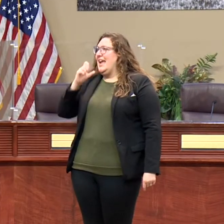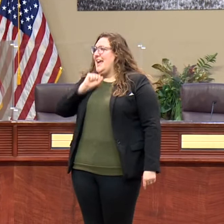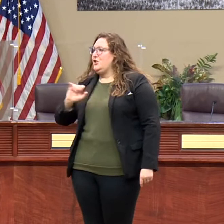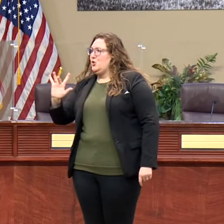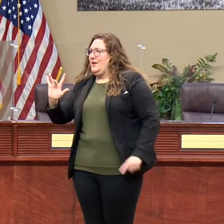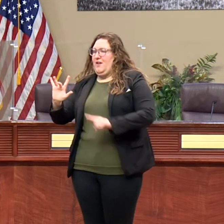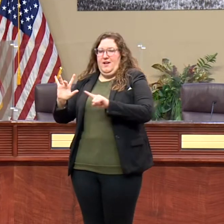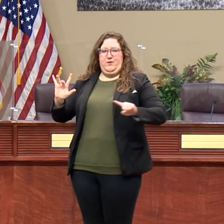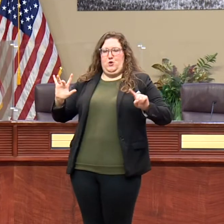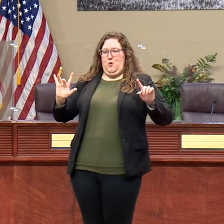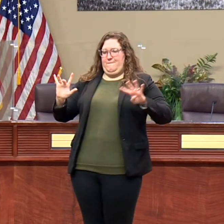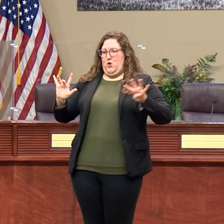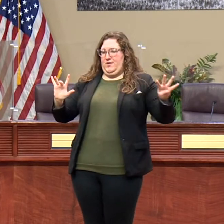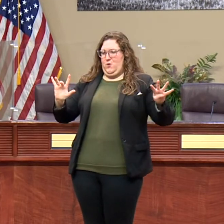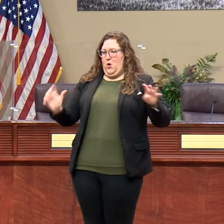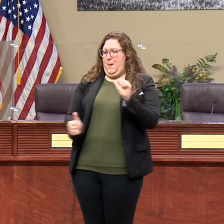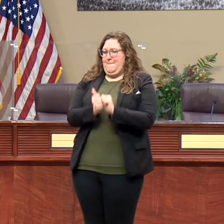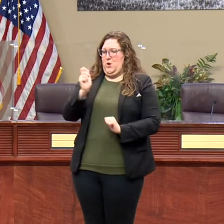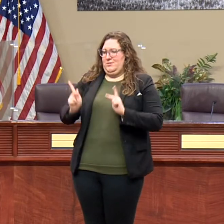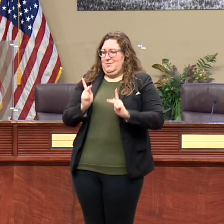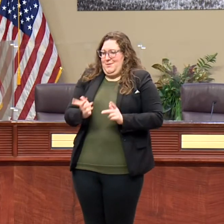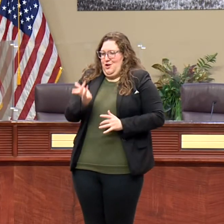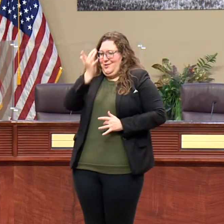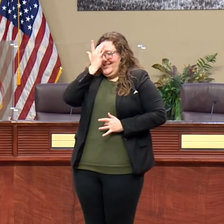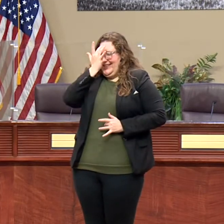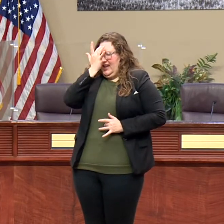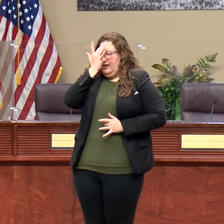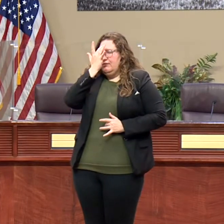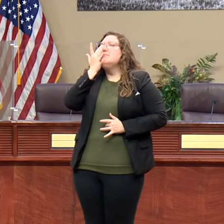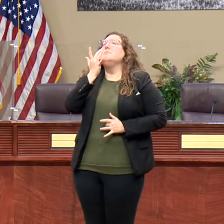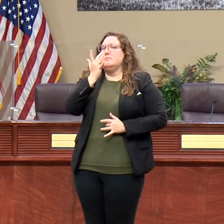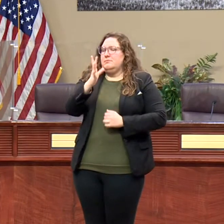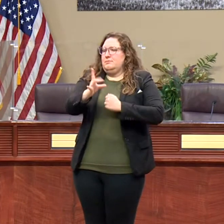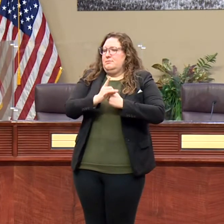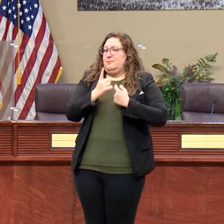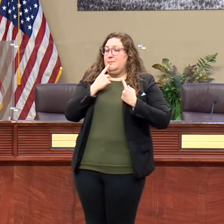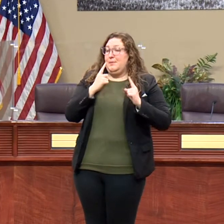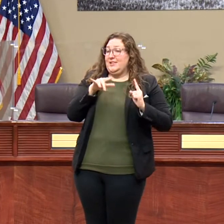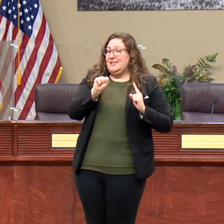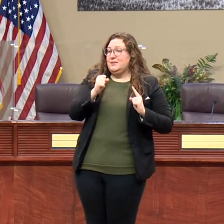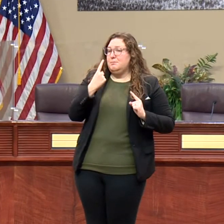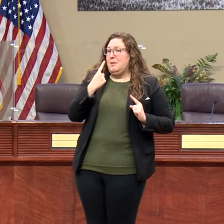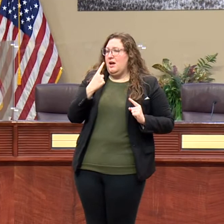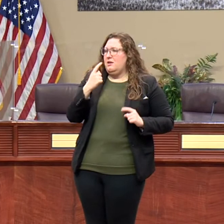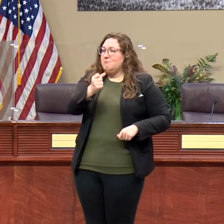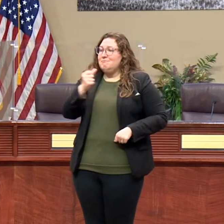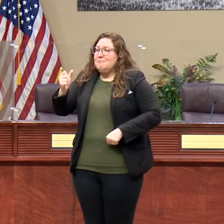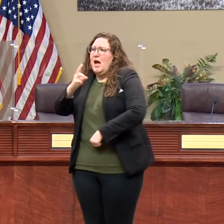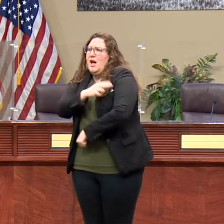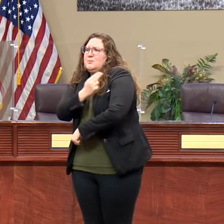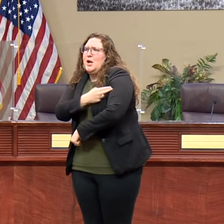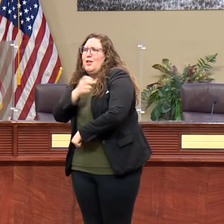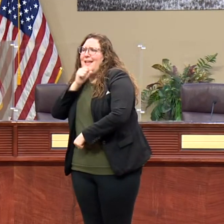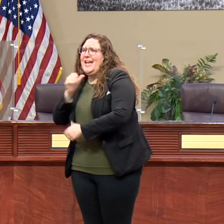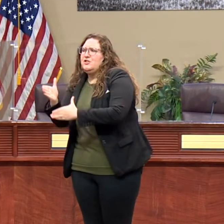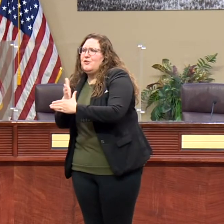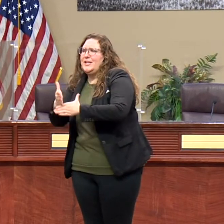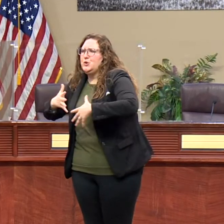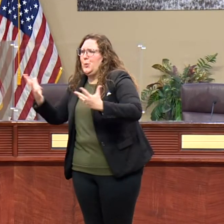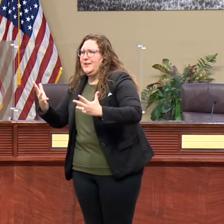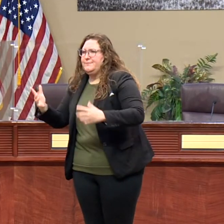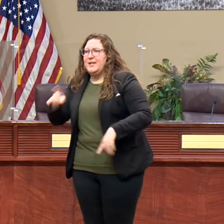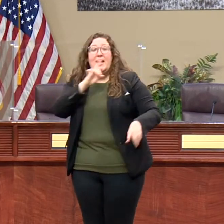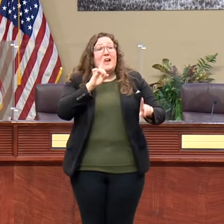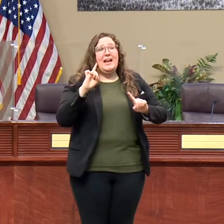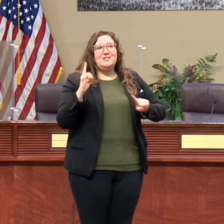age group. What about hospital admissions? What age group is that majority? So I don't have those specific data. As far as